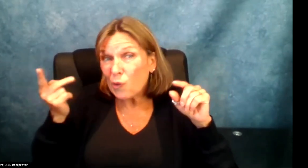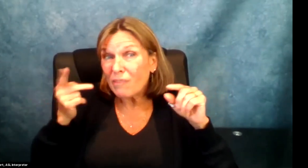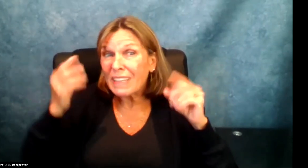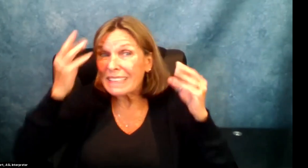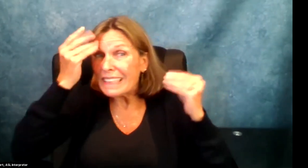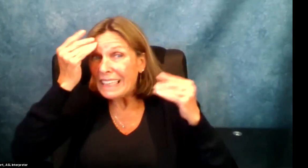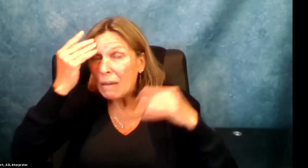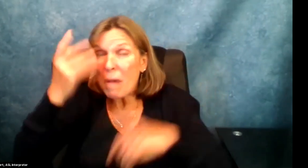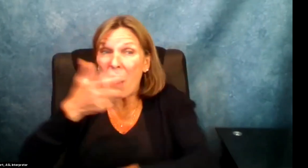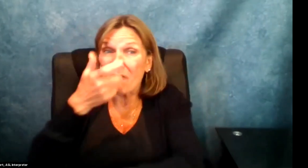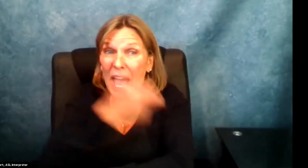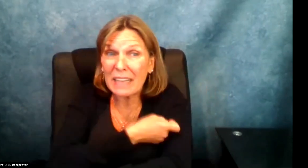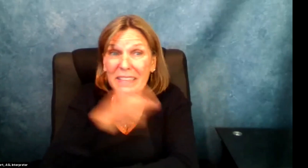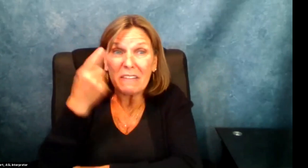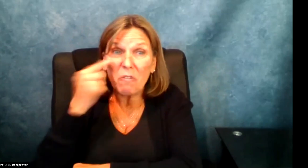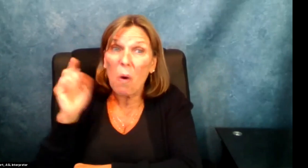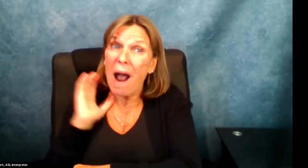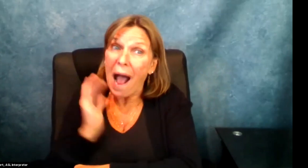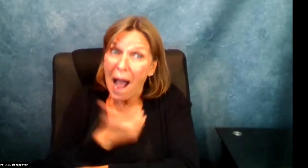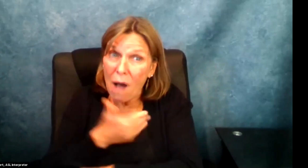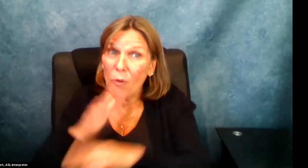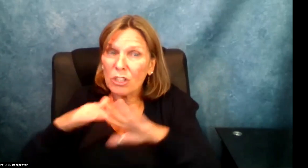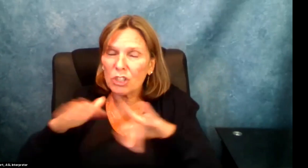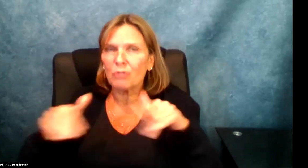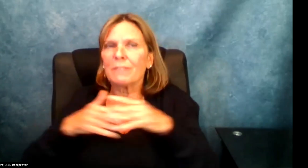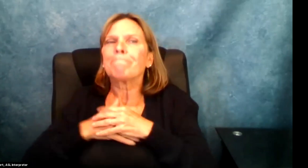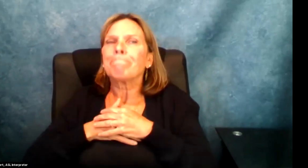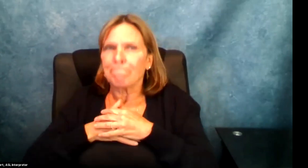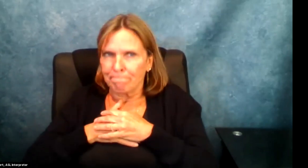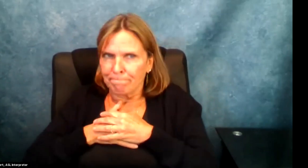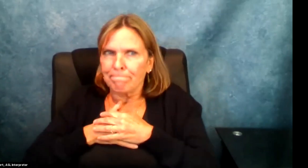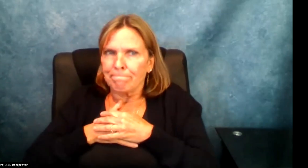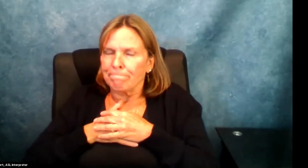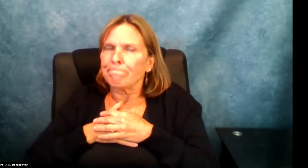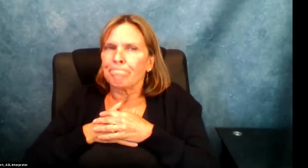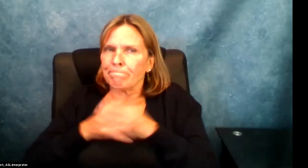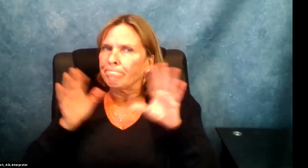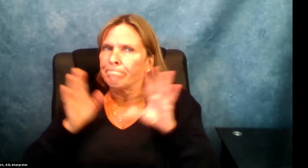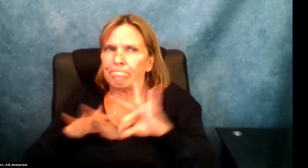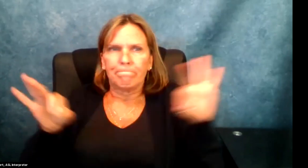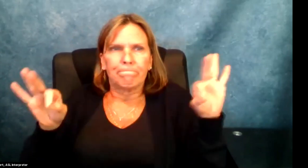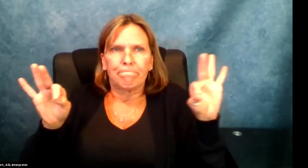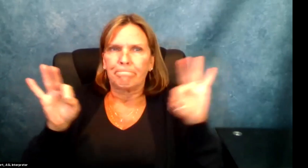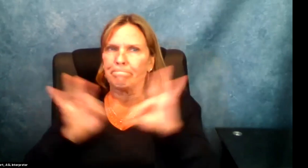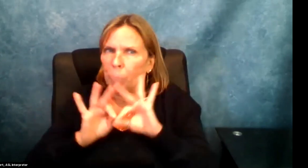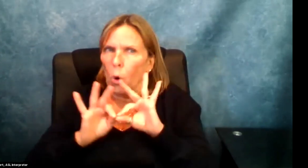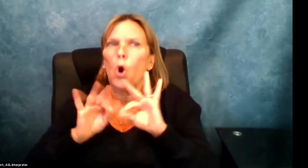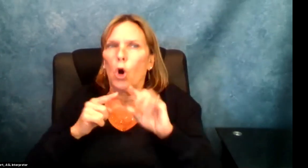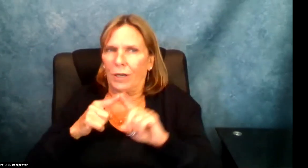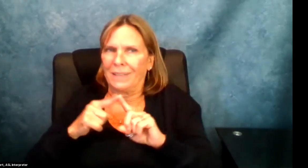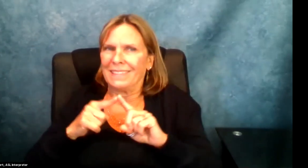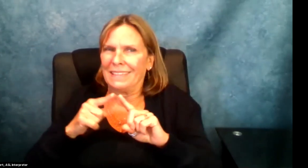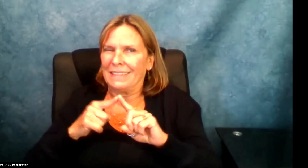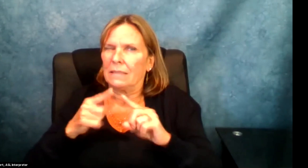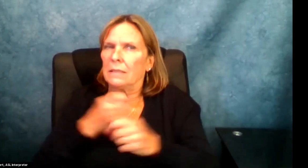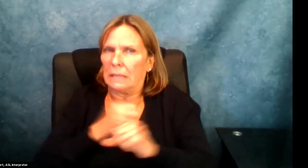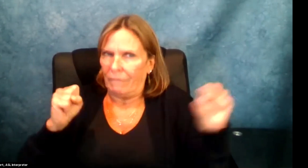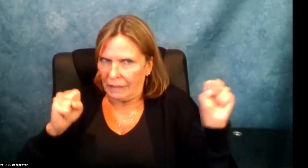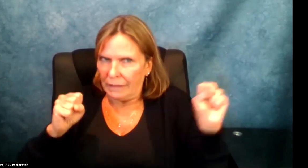like having this conversation because we have this conversation at my house about safety around vaccines. And I think one of the big pieces around